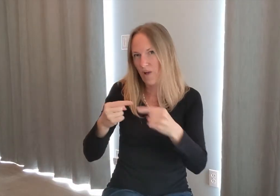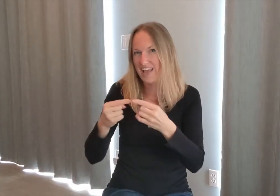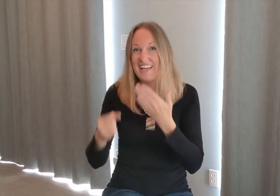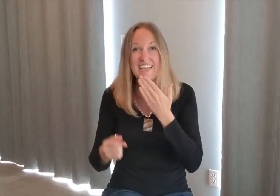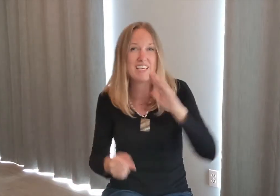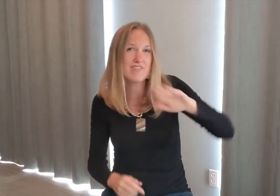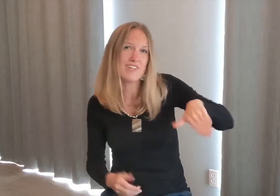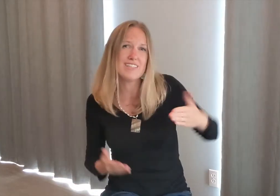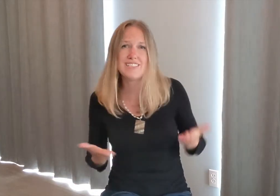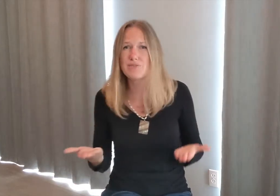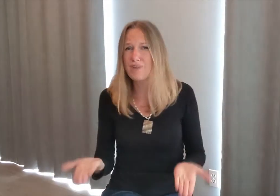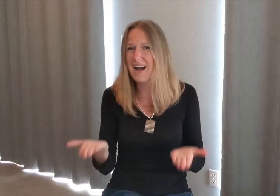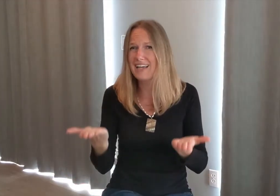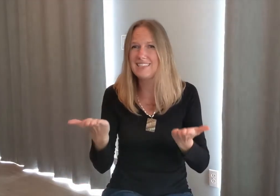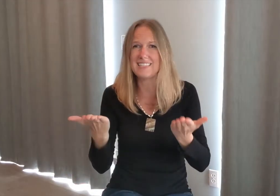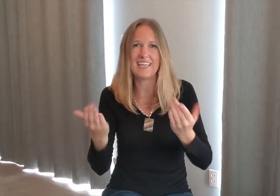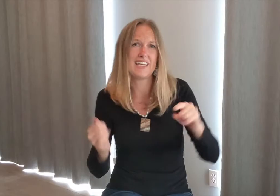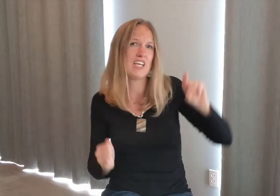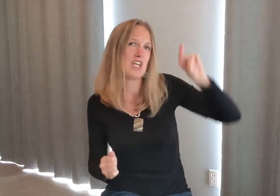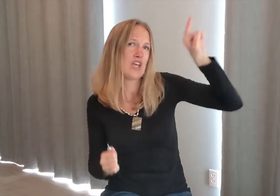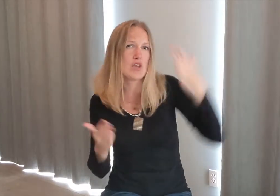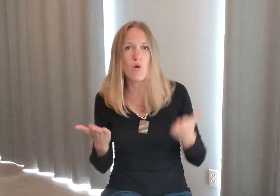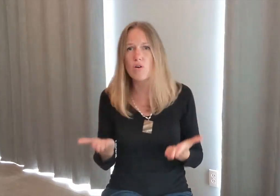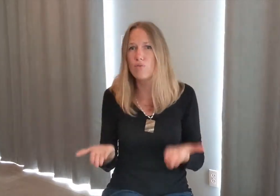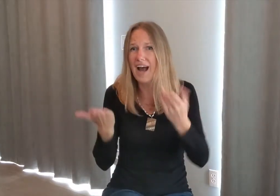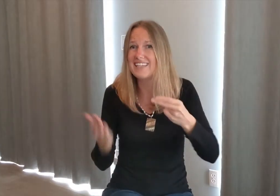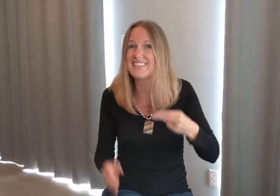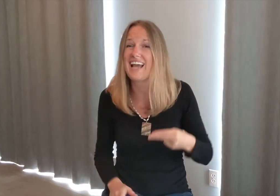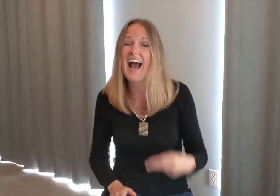When evil is rising, you're rising